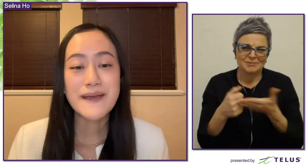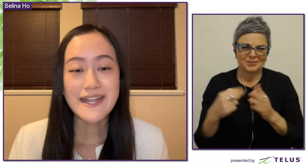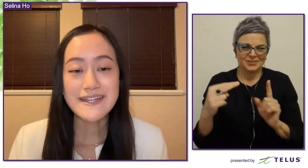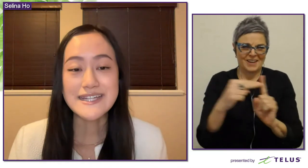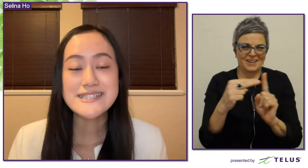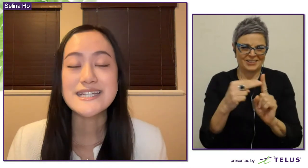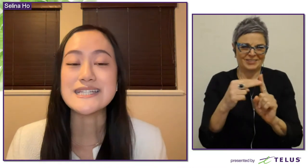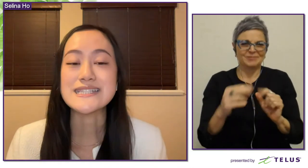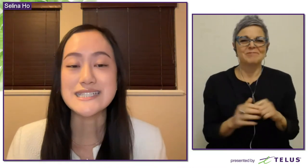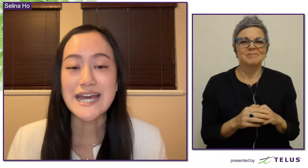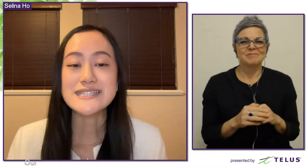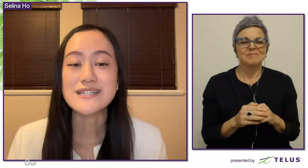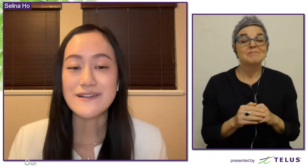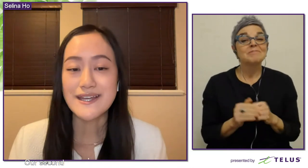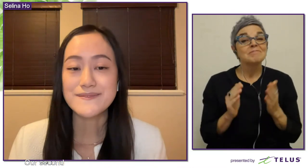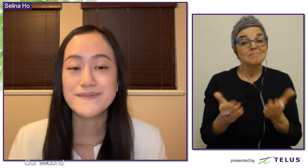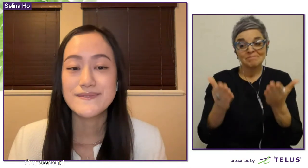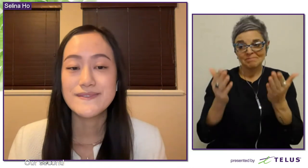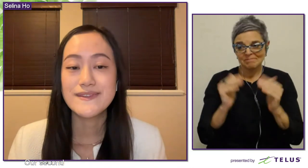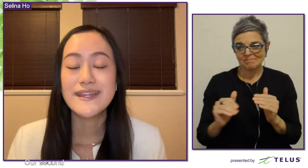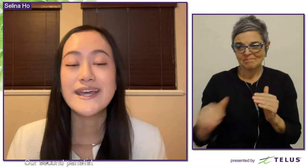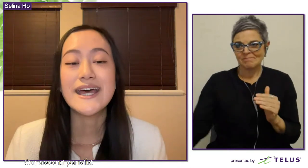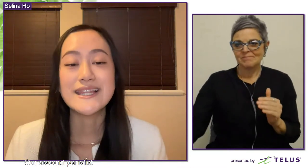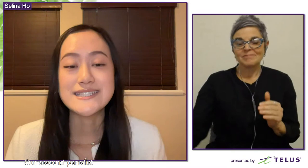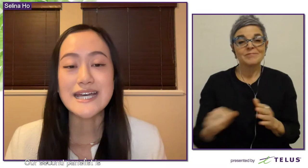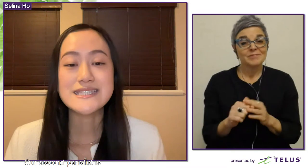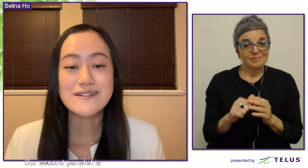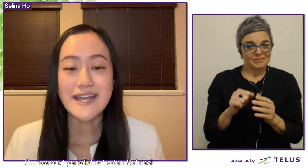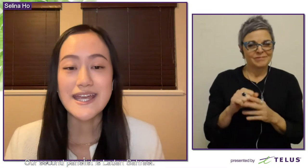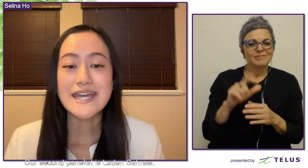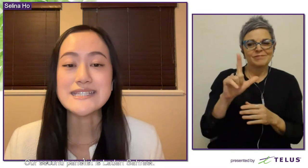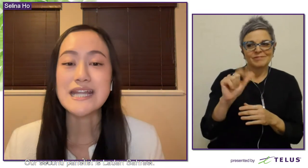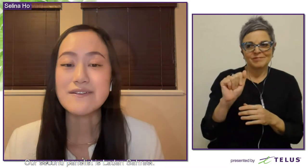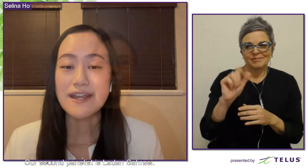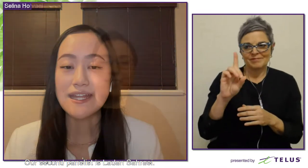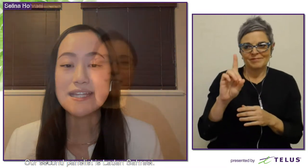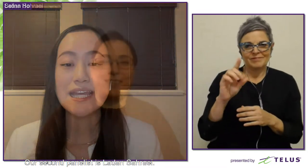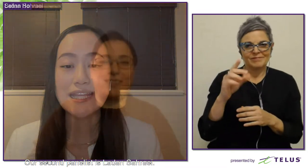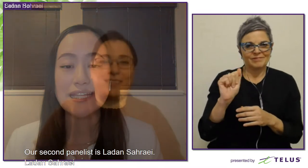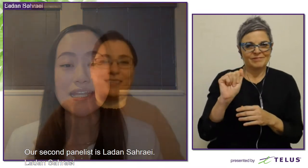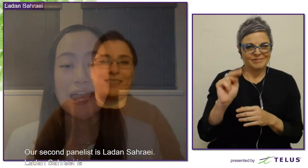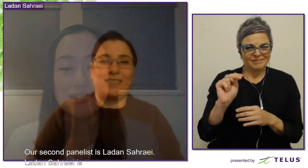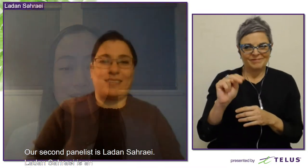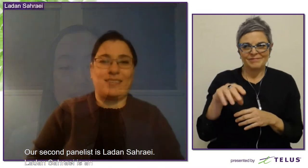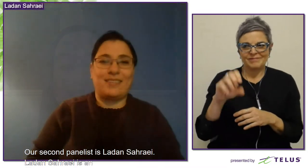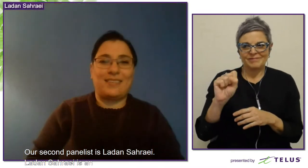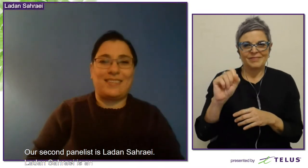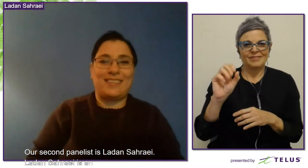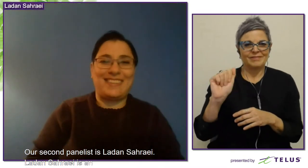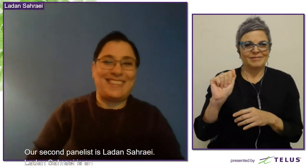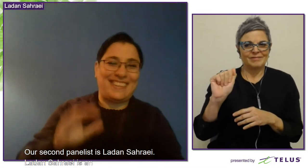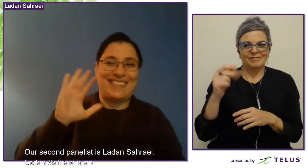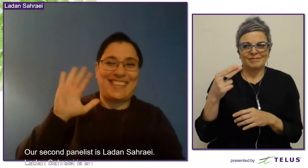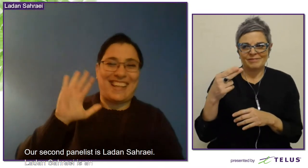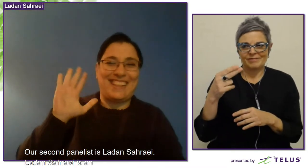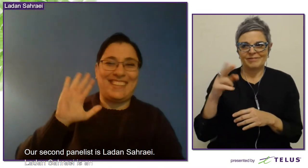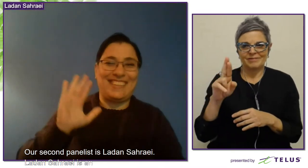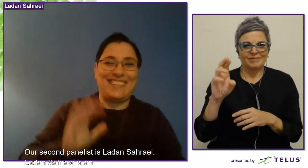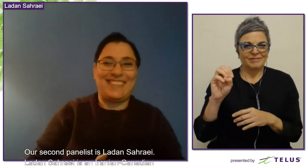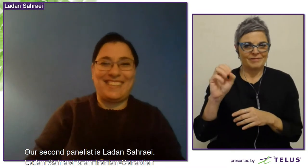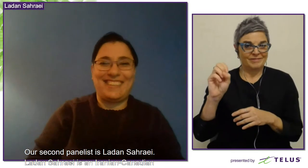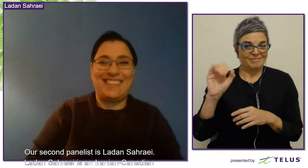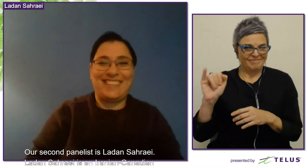And our second panelist is Ladan Sahraei. Ladan Sahraei is an Iranian-Canadian actress and